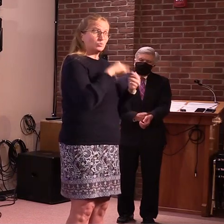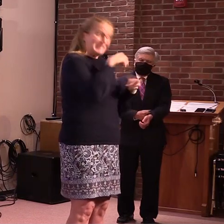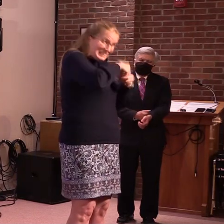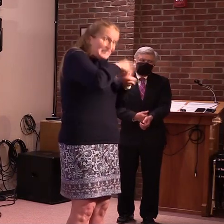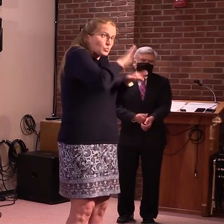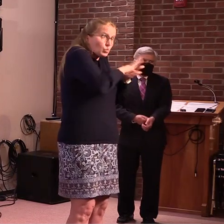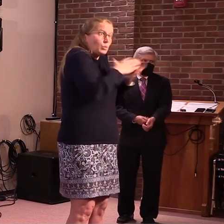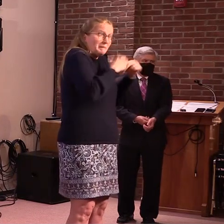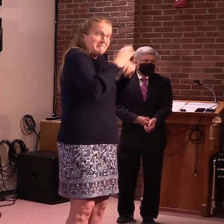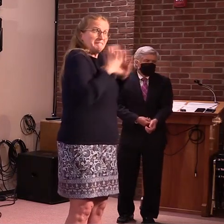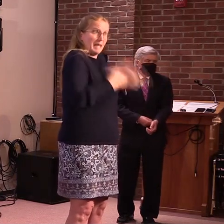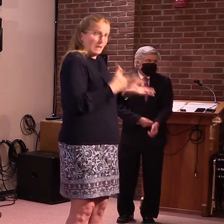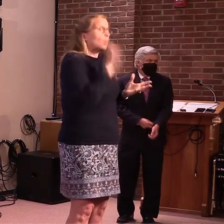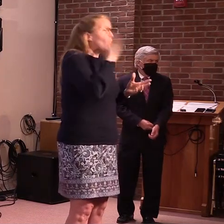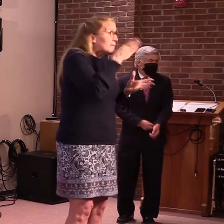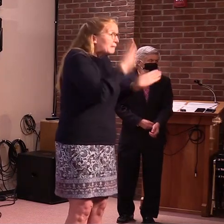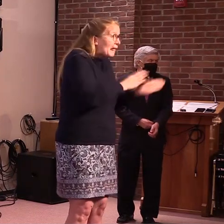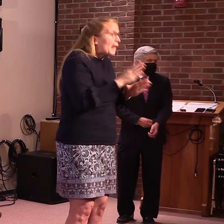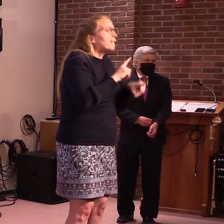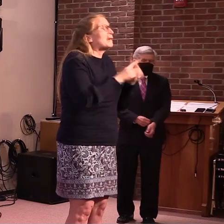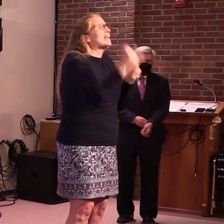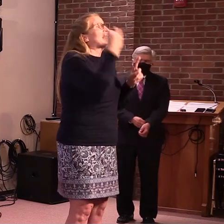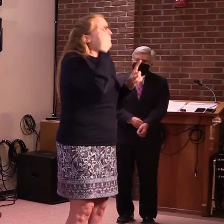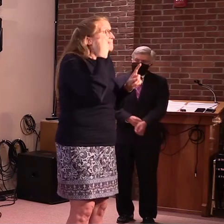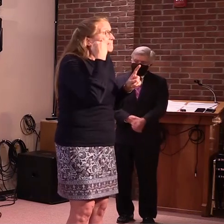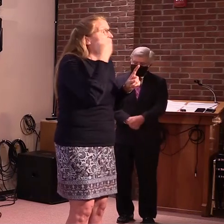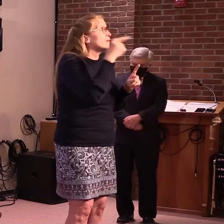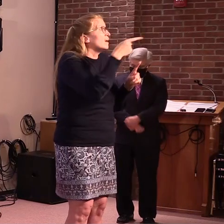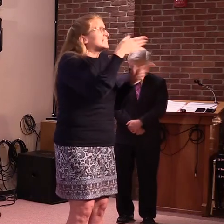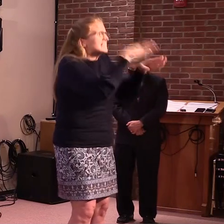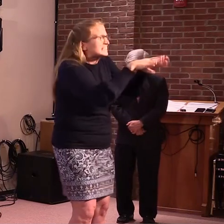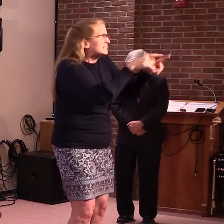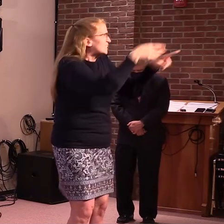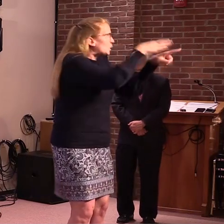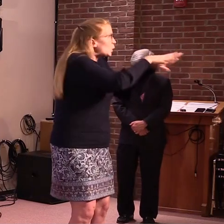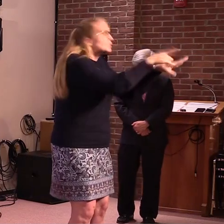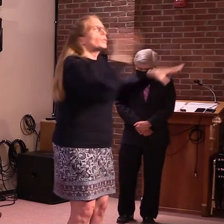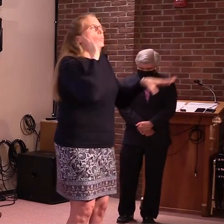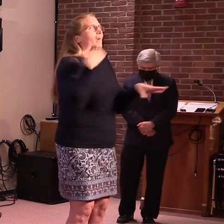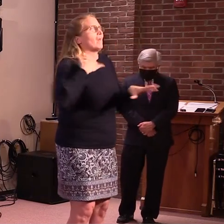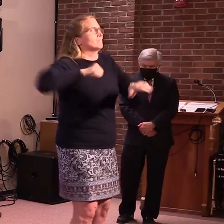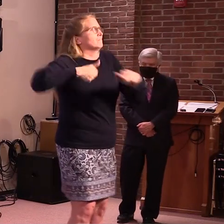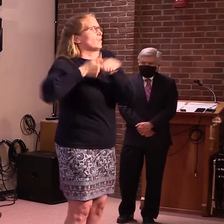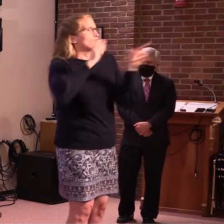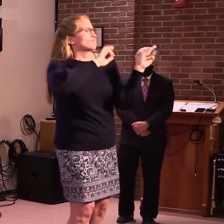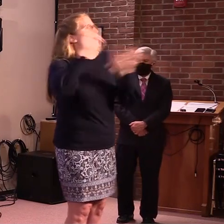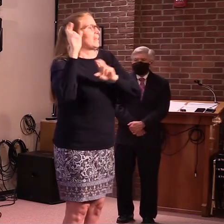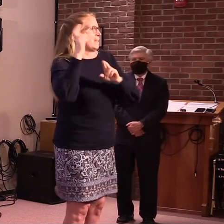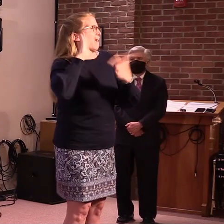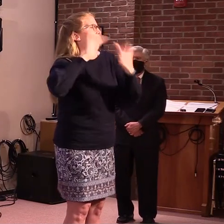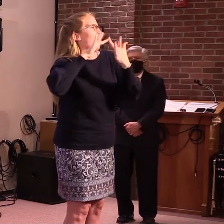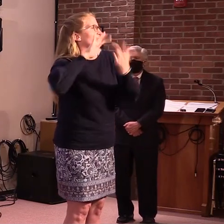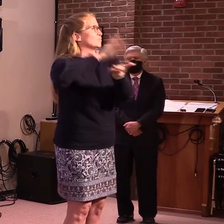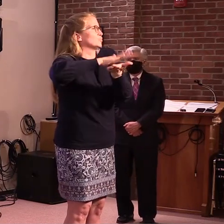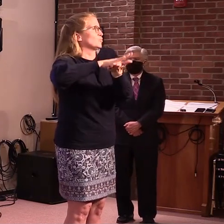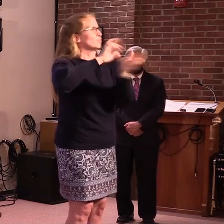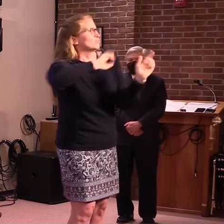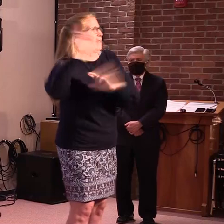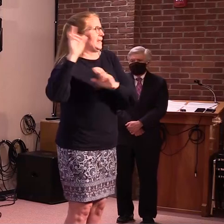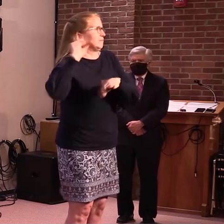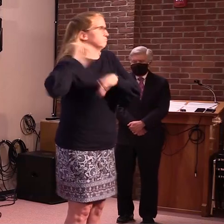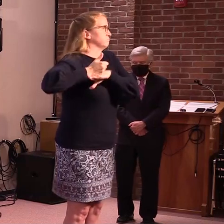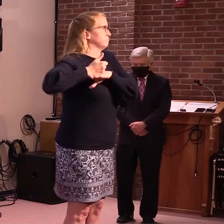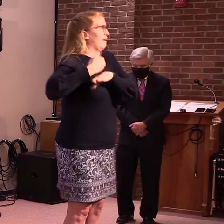In anticipation of the need for reactive school closures, our guidance describes several levels or steps districts will take depending on the public